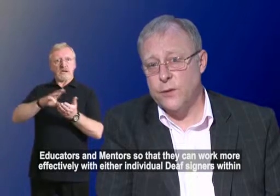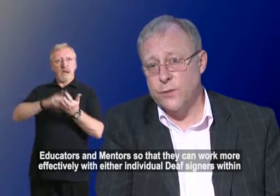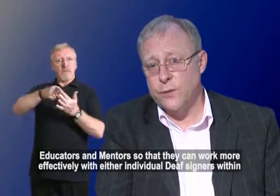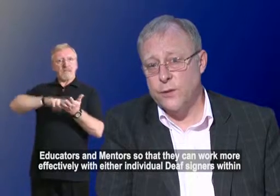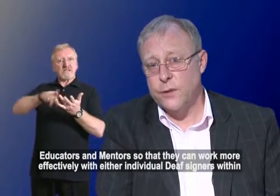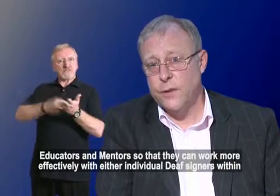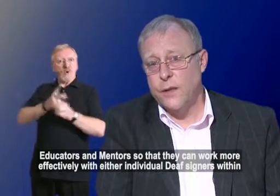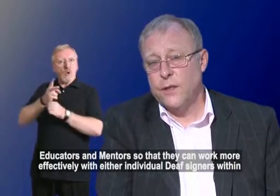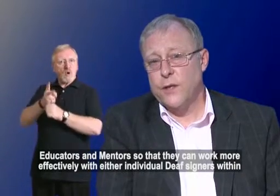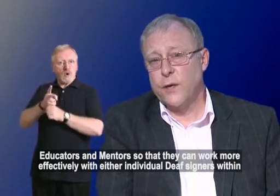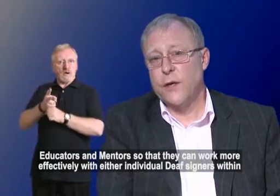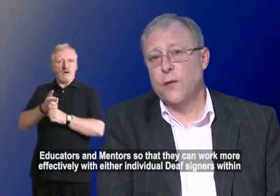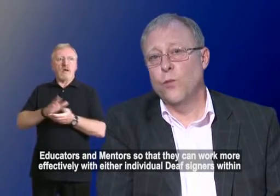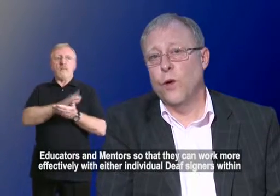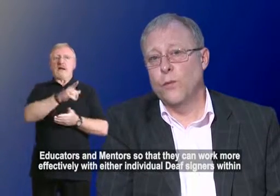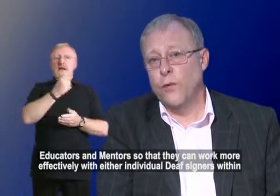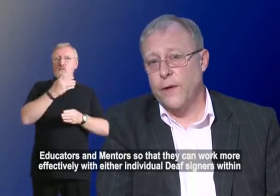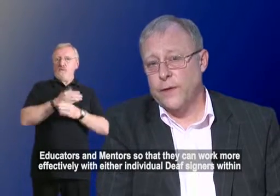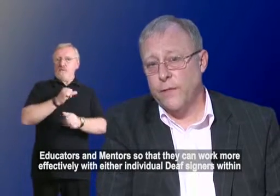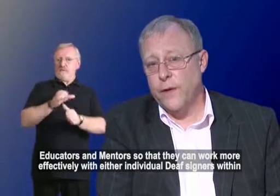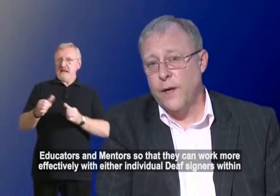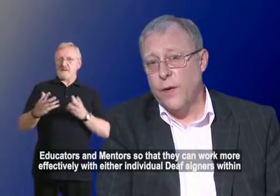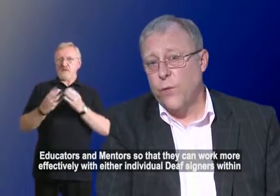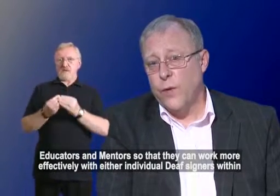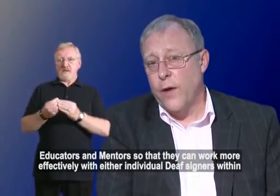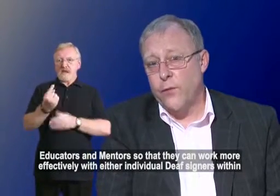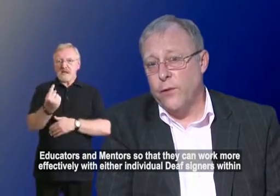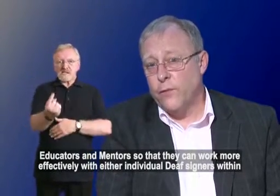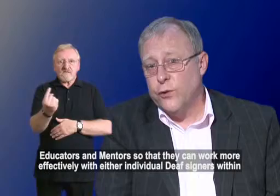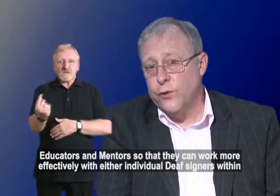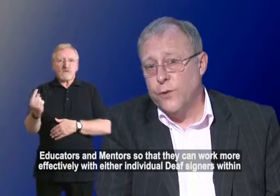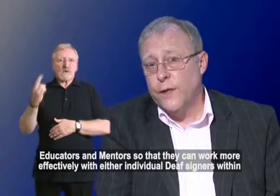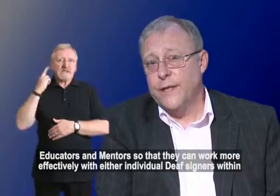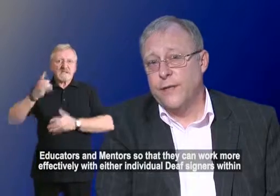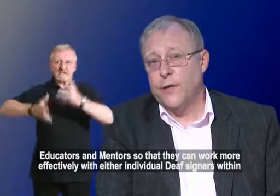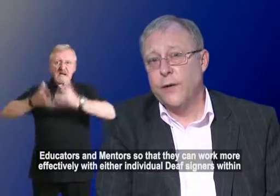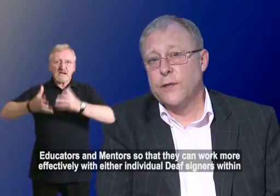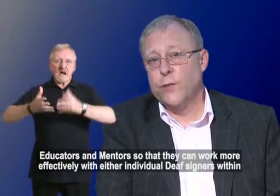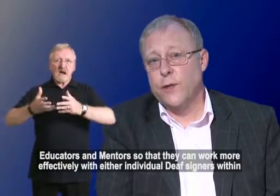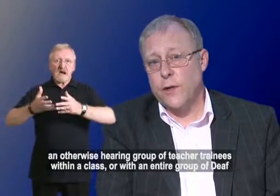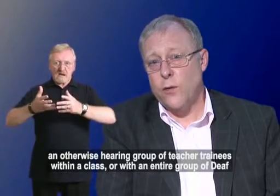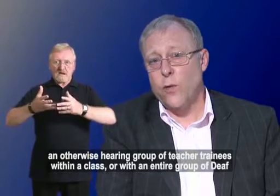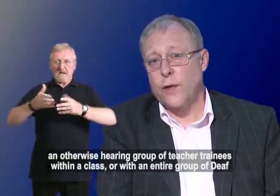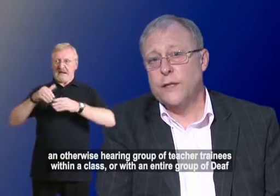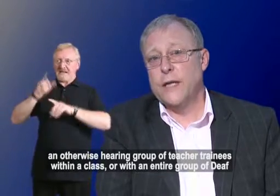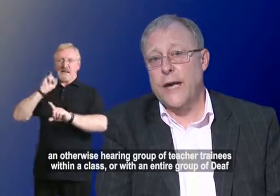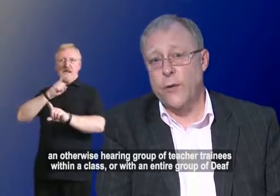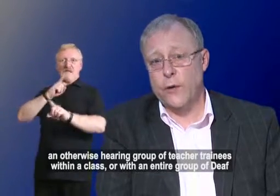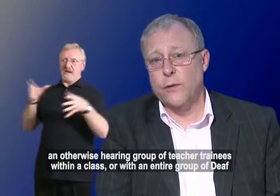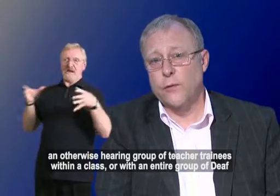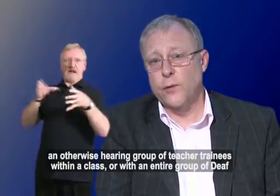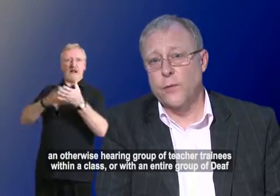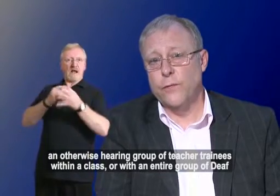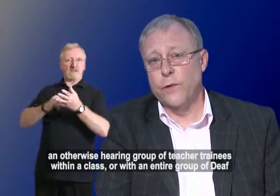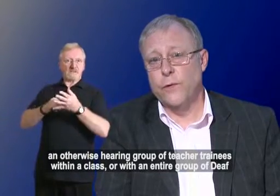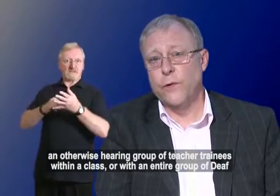and mentors so that they can work more effectively with either individual deaf signers within an otherwise